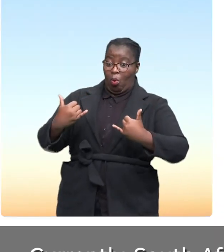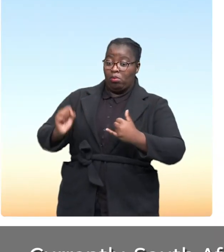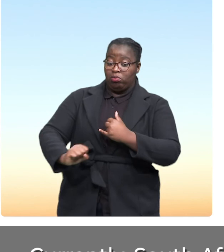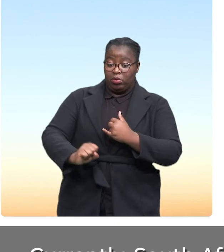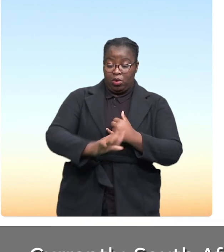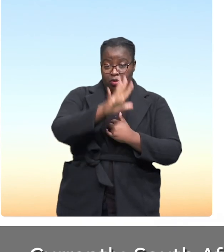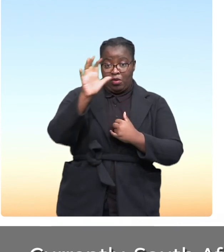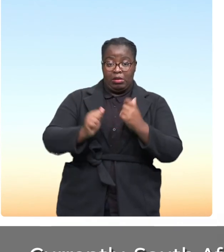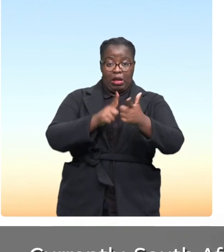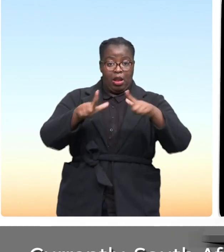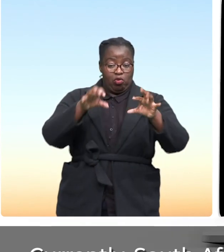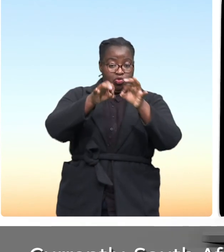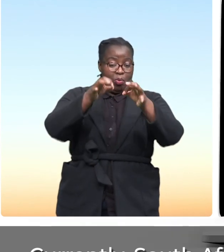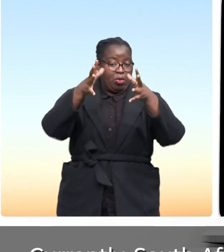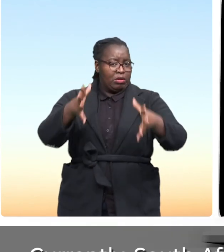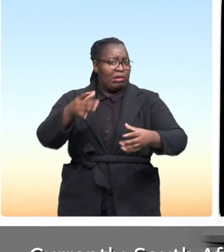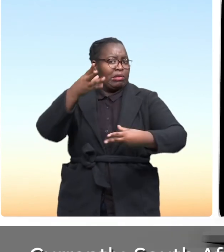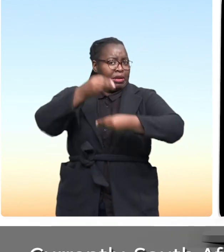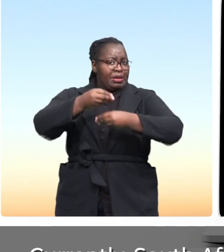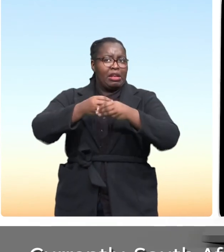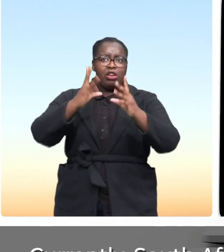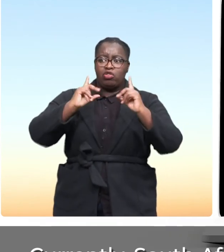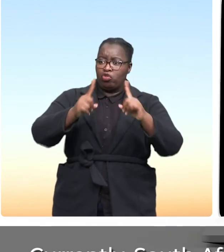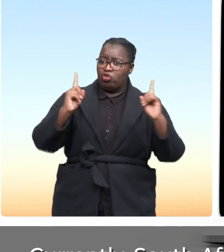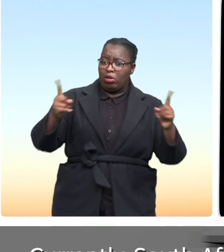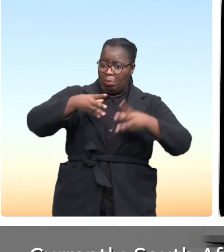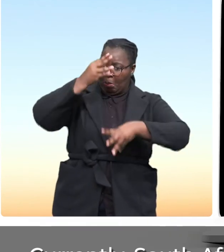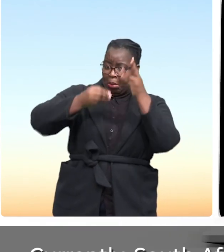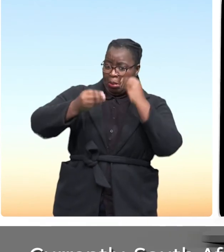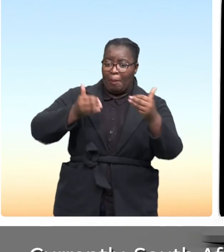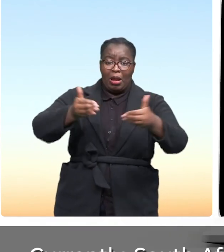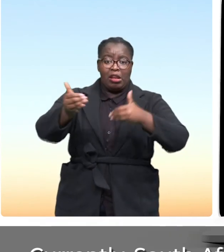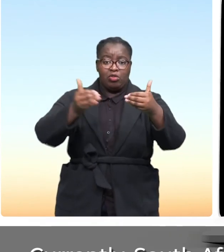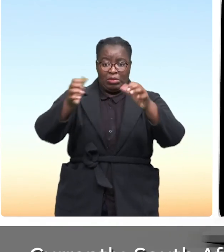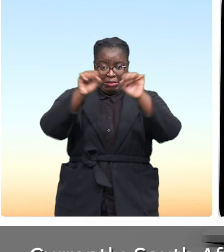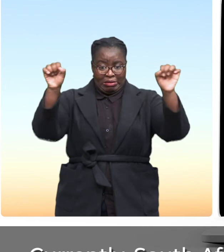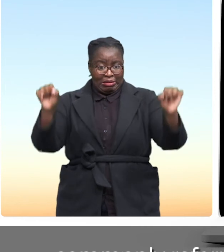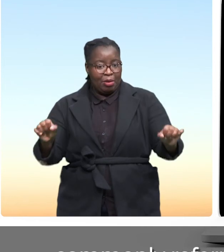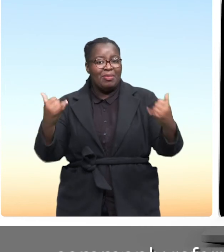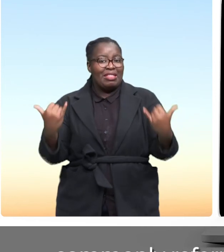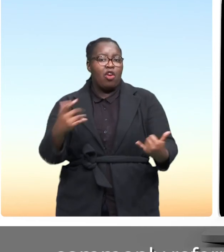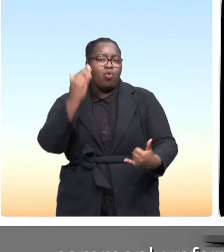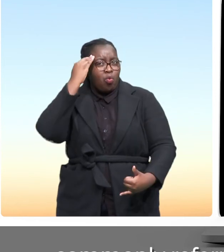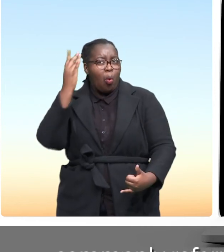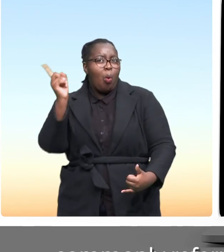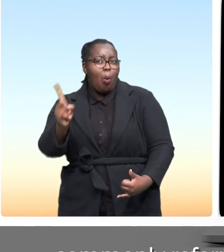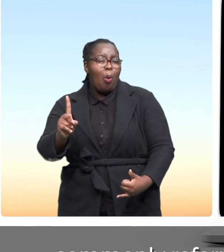Currently, South African Sign Language interpreters are added as teachers on the Learning Management System, commonly referred to as the UKZN